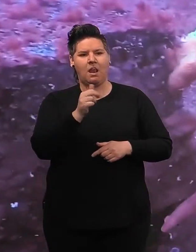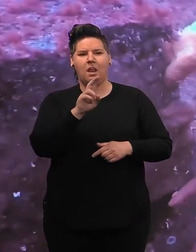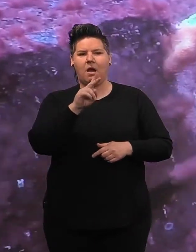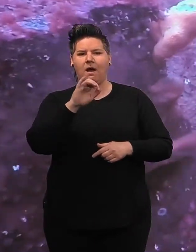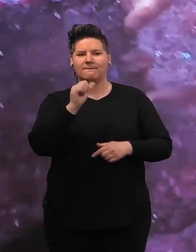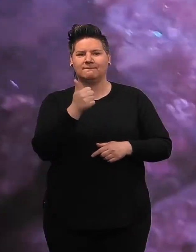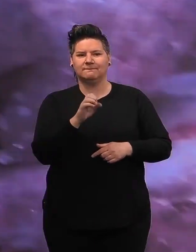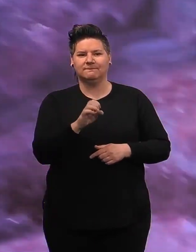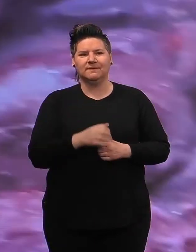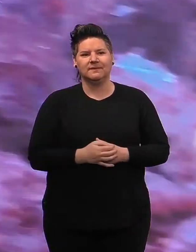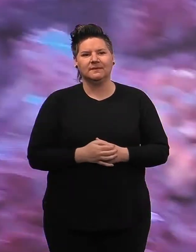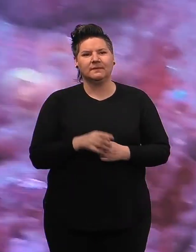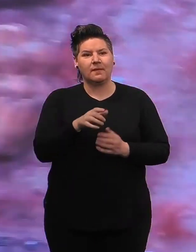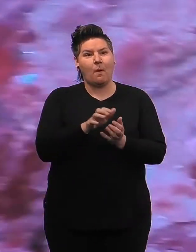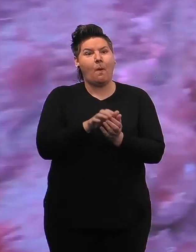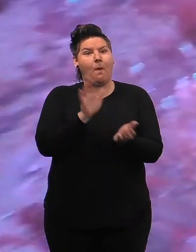up again.